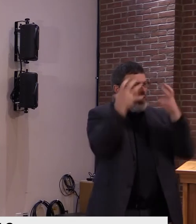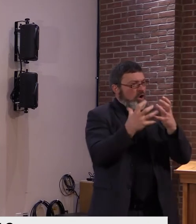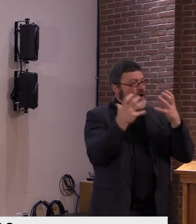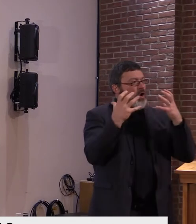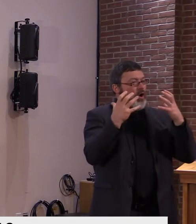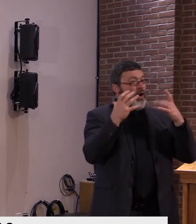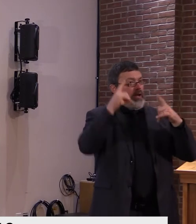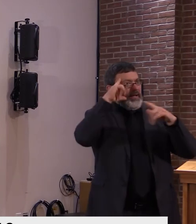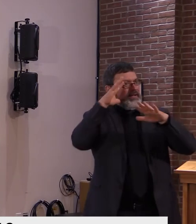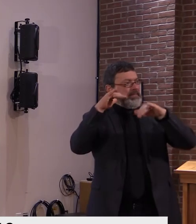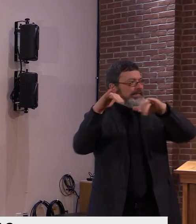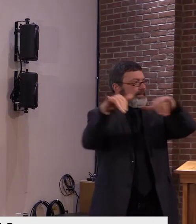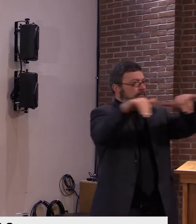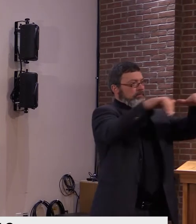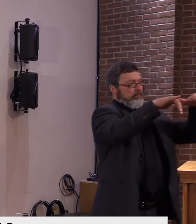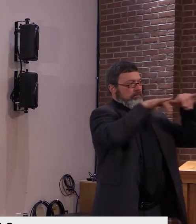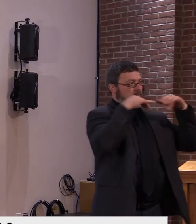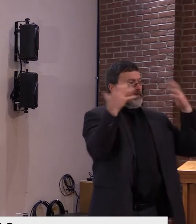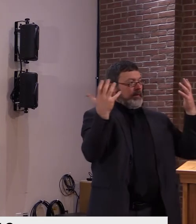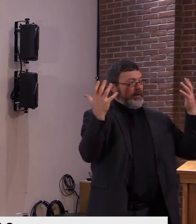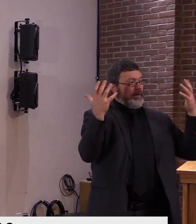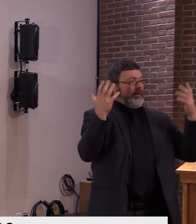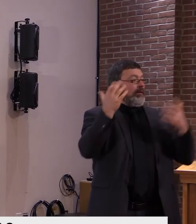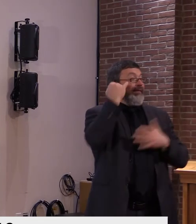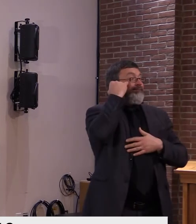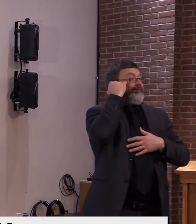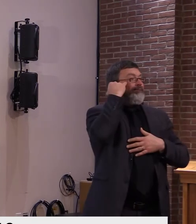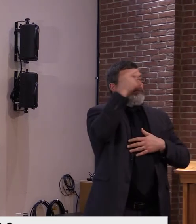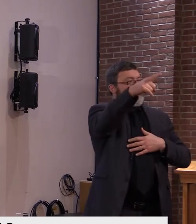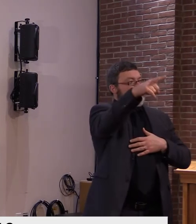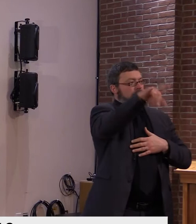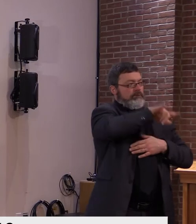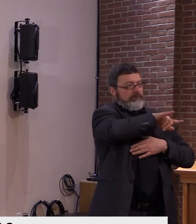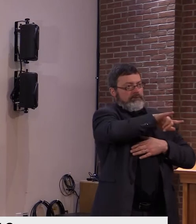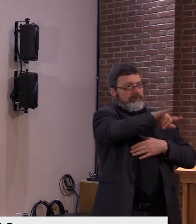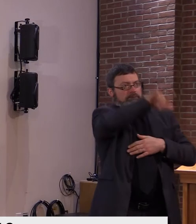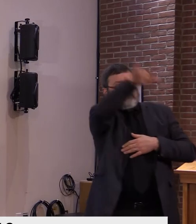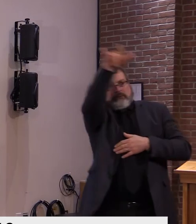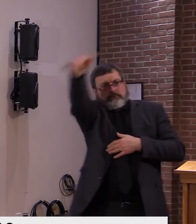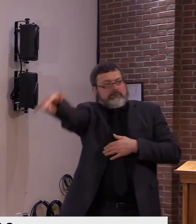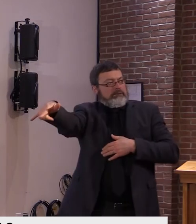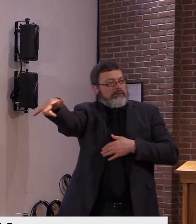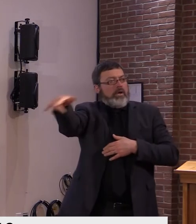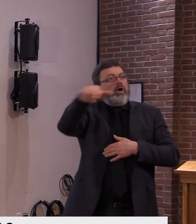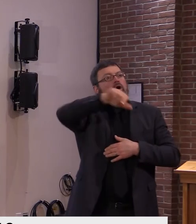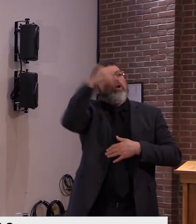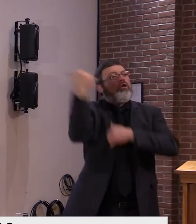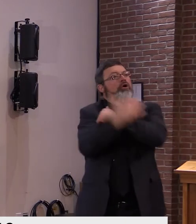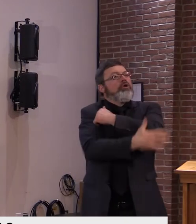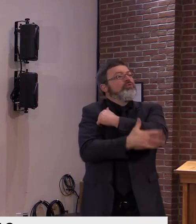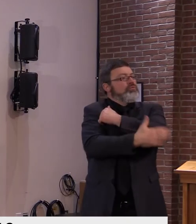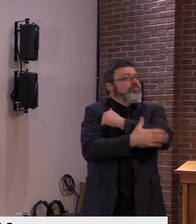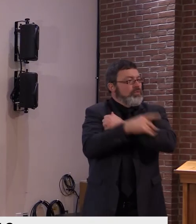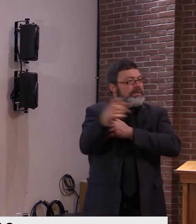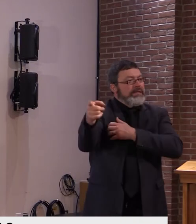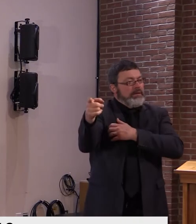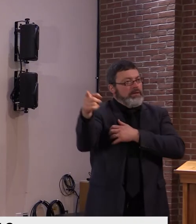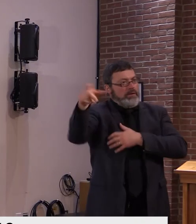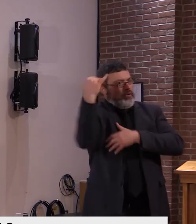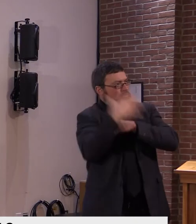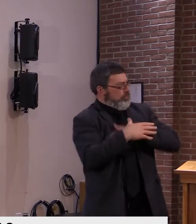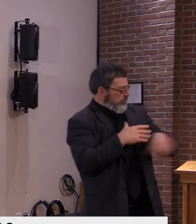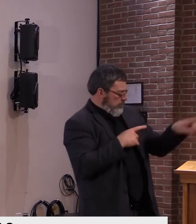a plane in a European country, would they want to see the fact that you had your card with you or not? That's a different